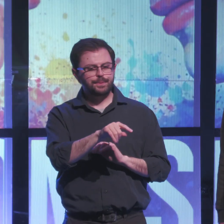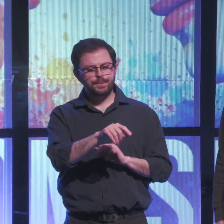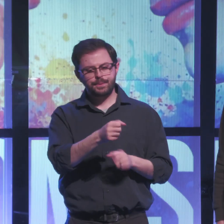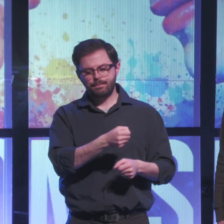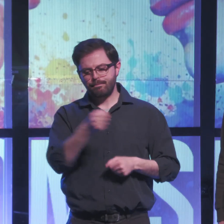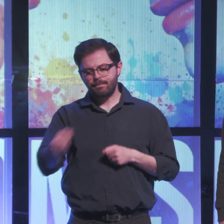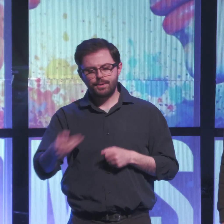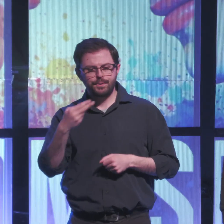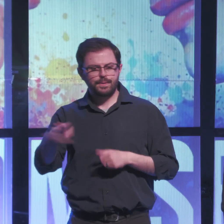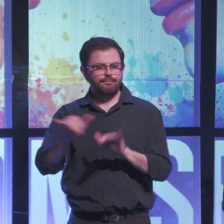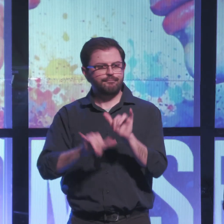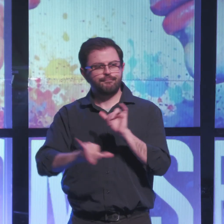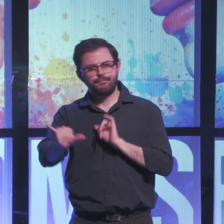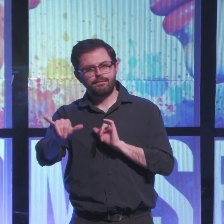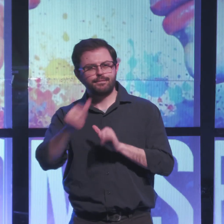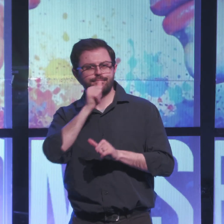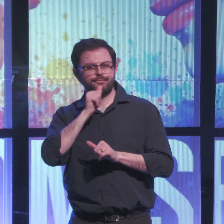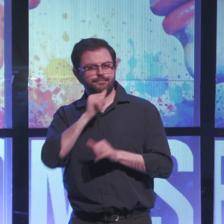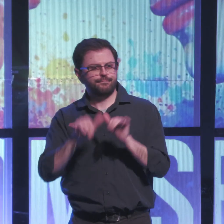burn forever and ever and ever.